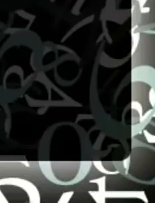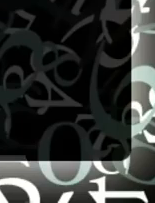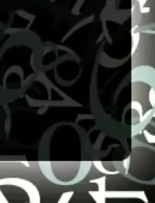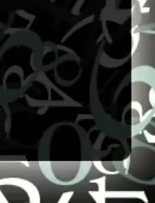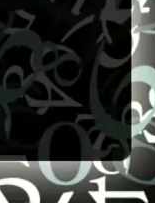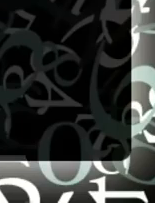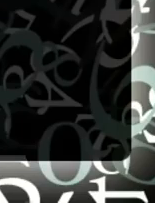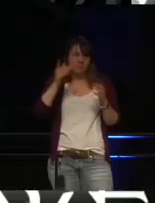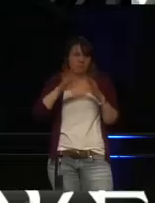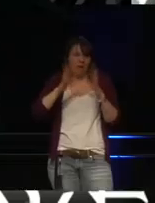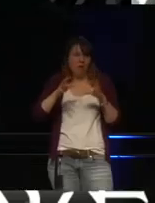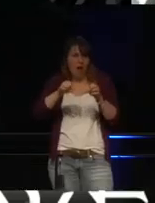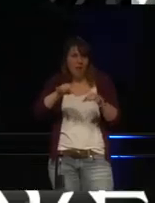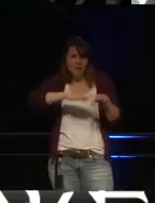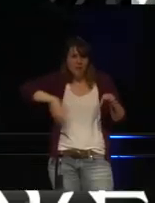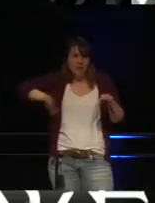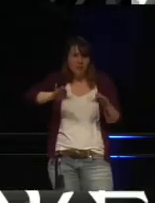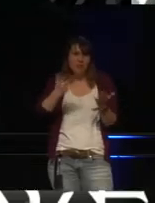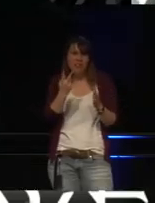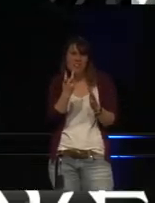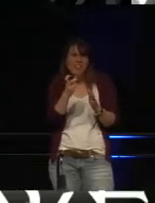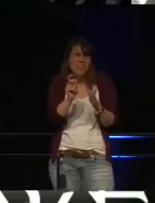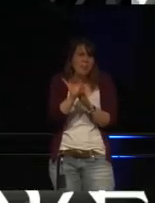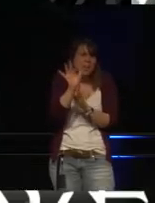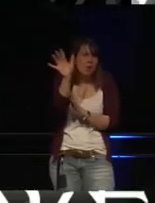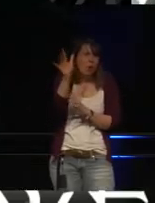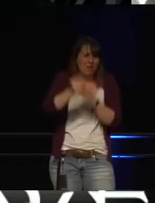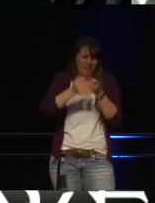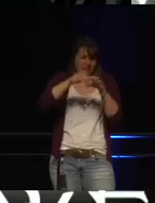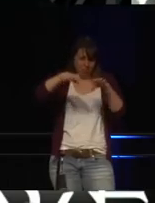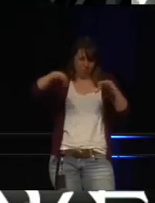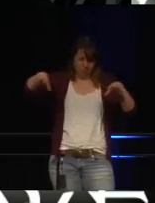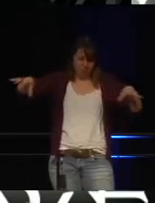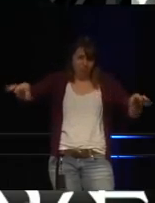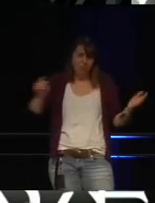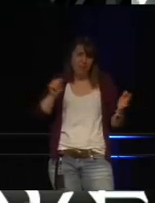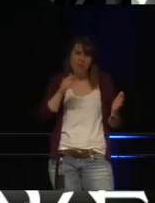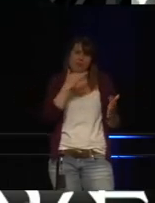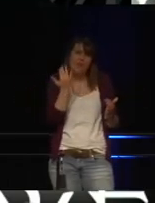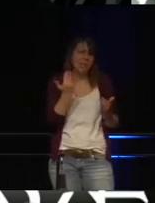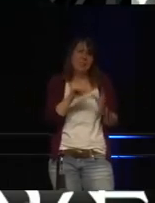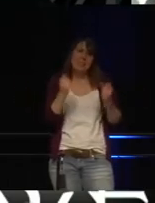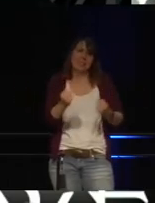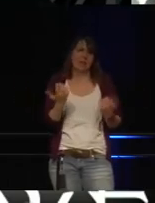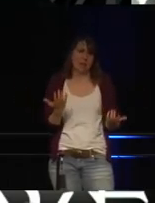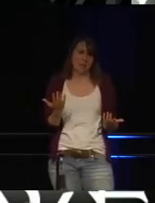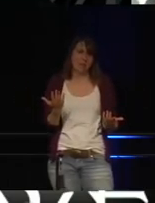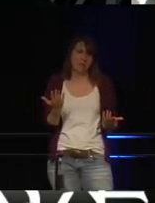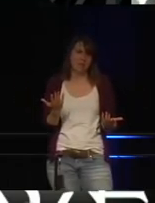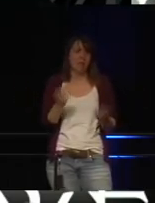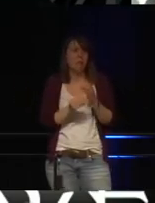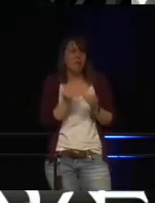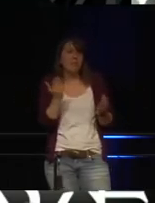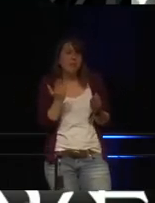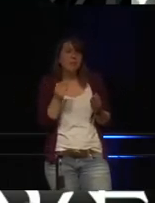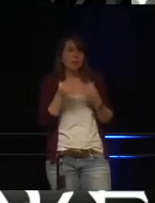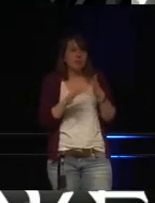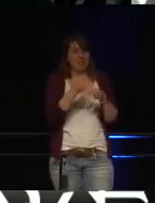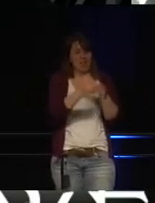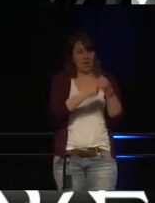unsecure devices. And, the problem is that they are collecting to a botnet and